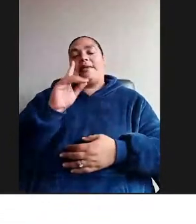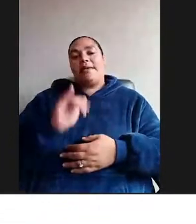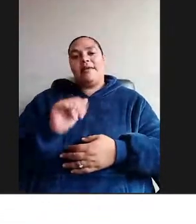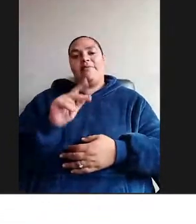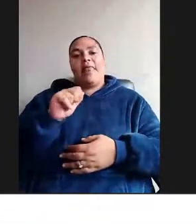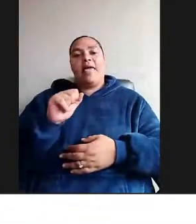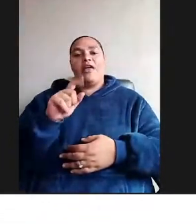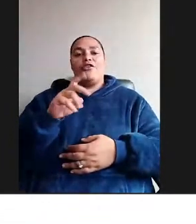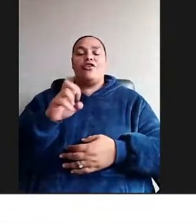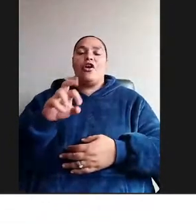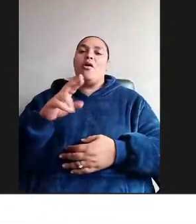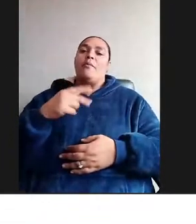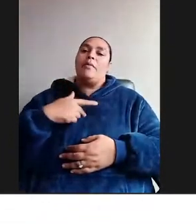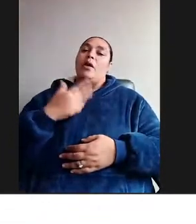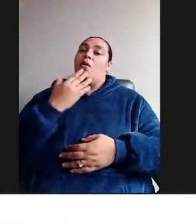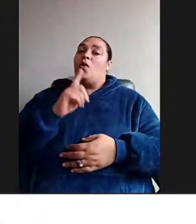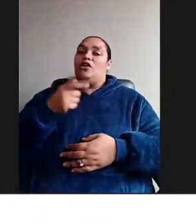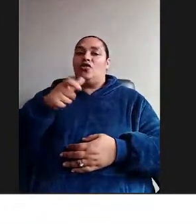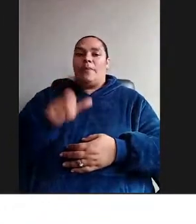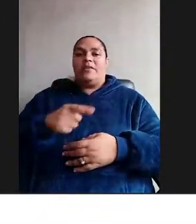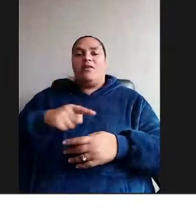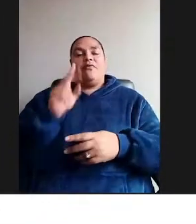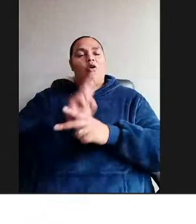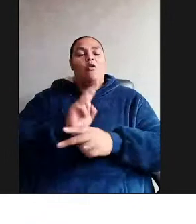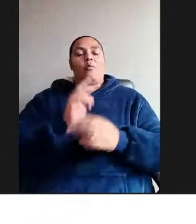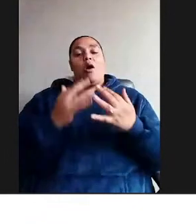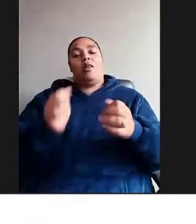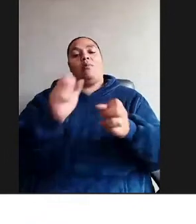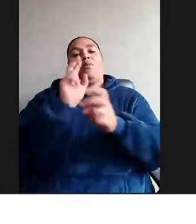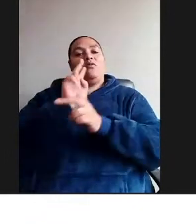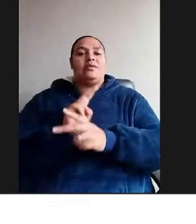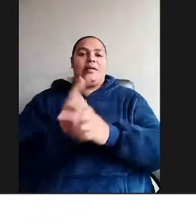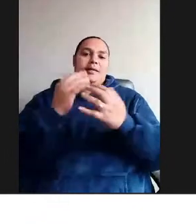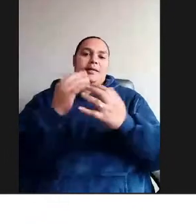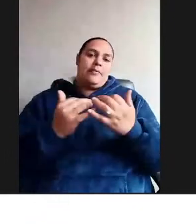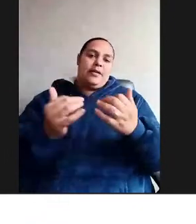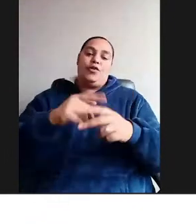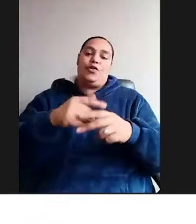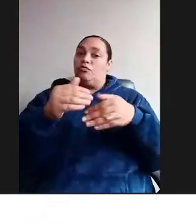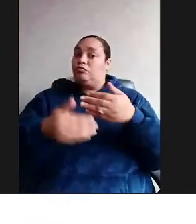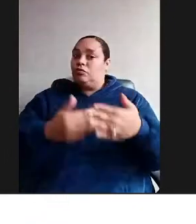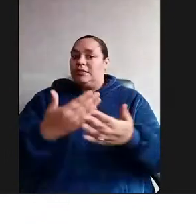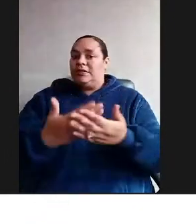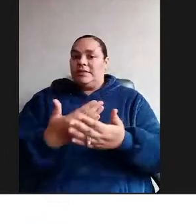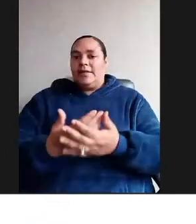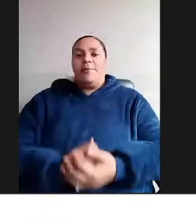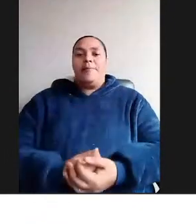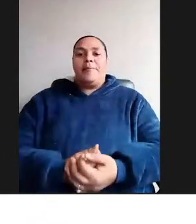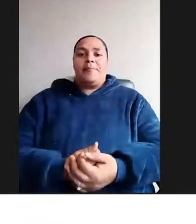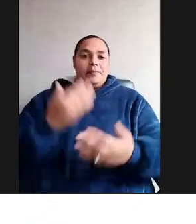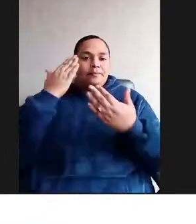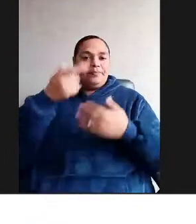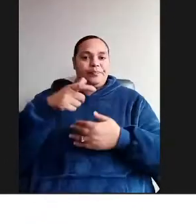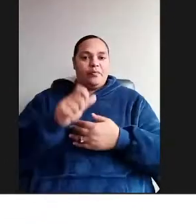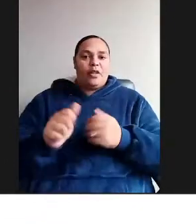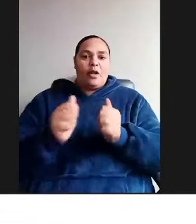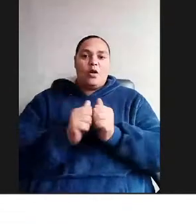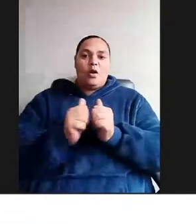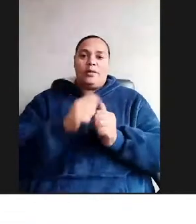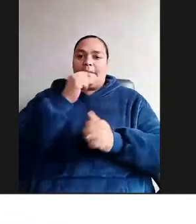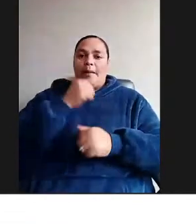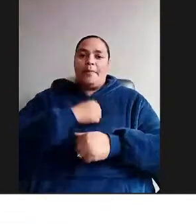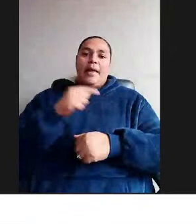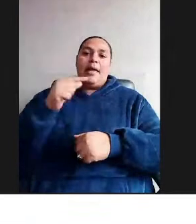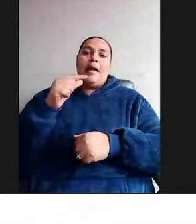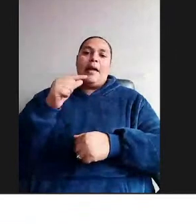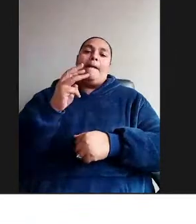of the Parliamentary Oversight Committee. You may proceed, honourable members. Good morning, Chairperson and colleagues. My name is Gillian Bosman and I'm